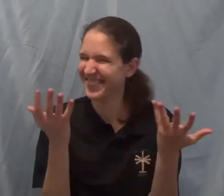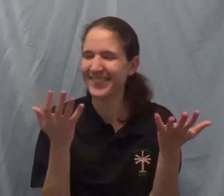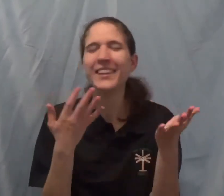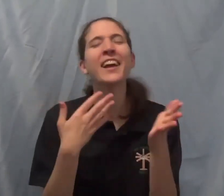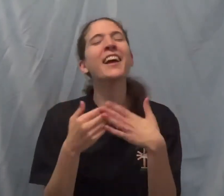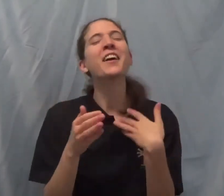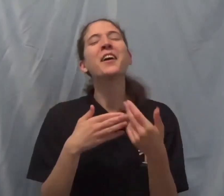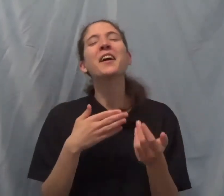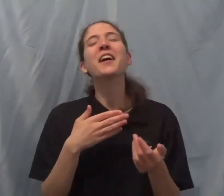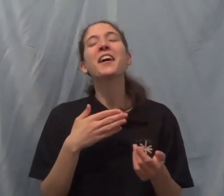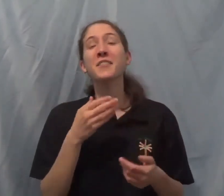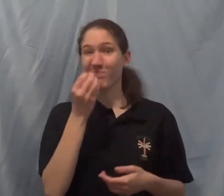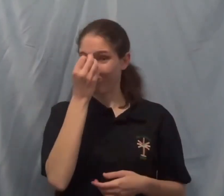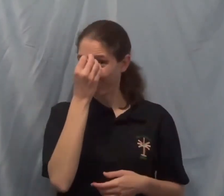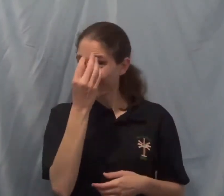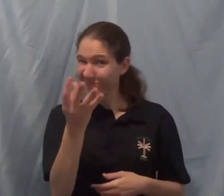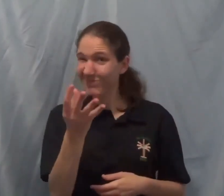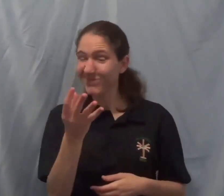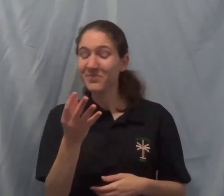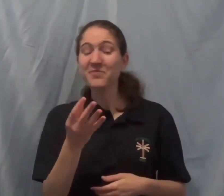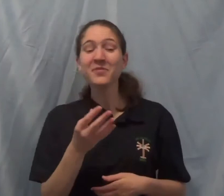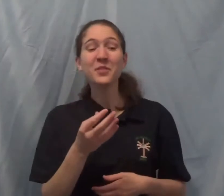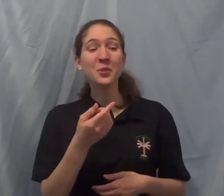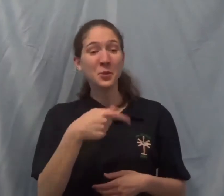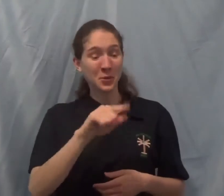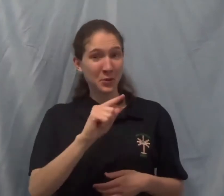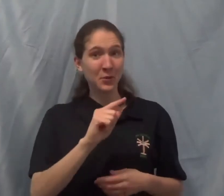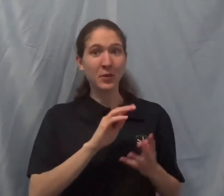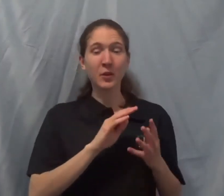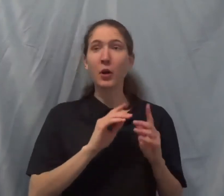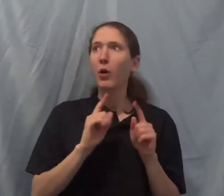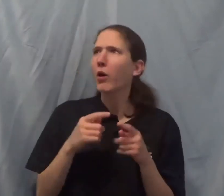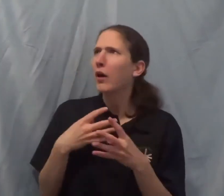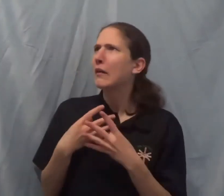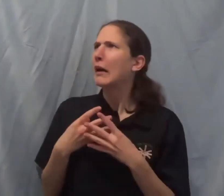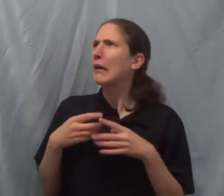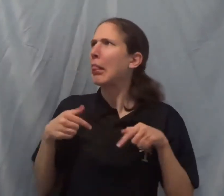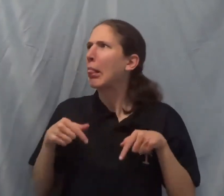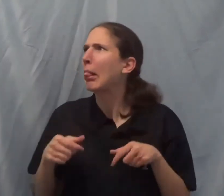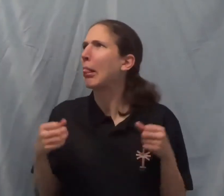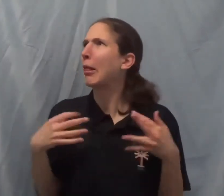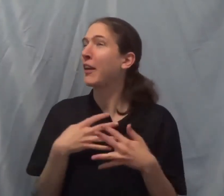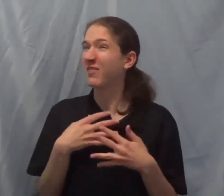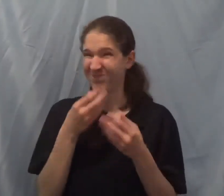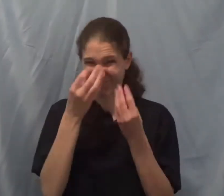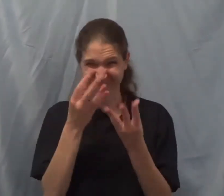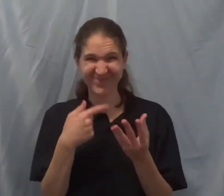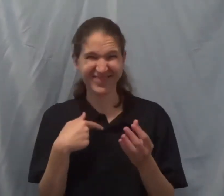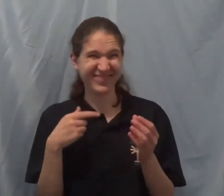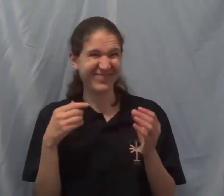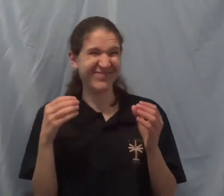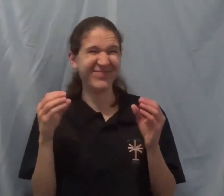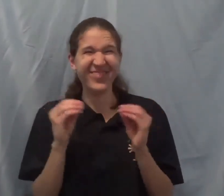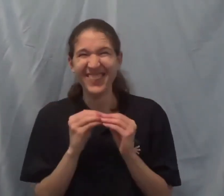going to confession, I was more scared than you were hearing confessions. And I remember when I was my first day on the